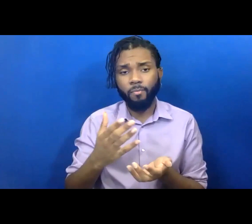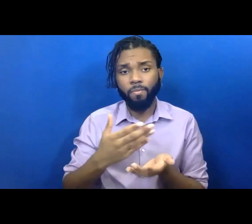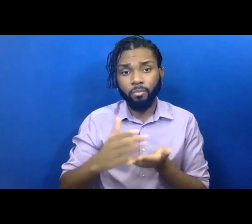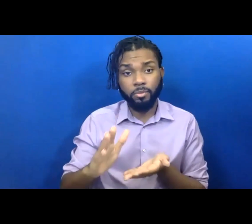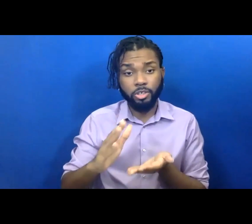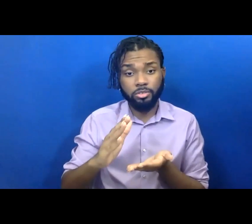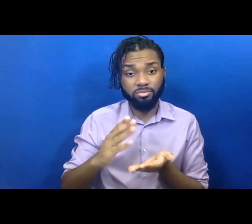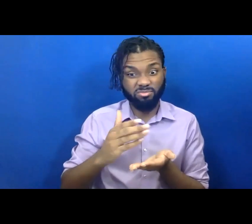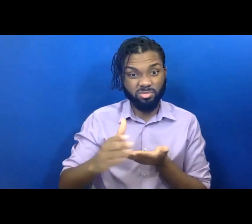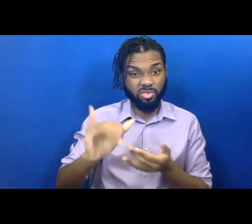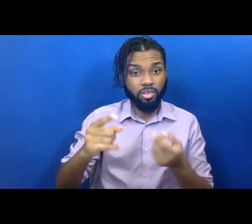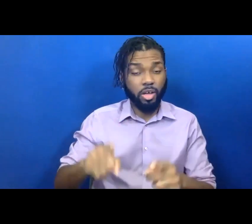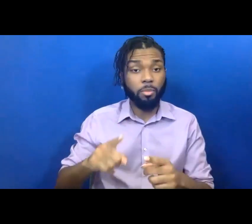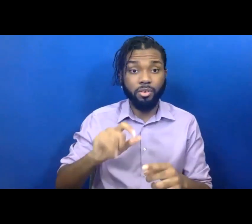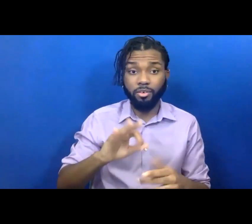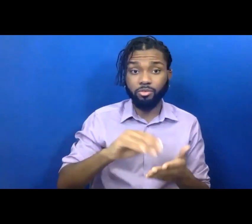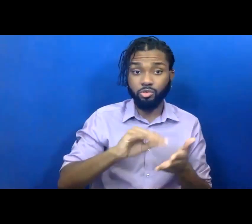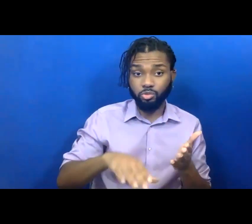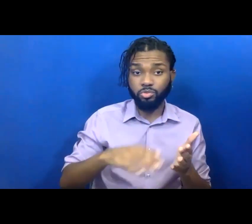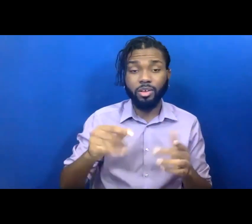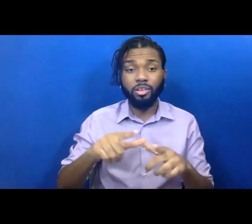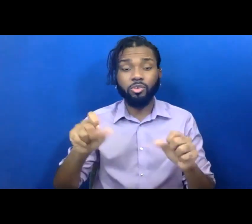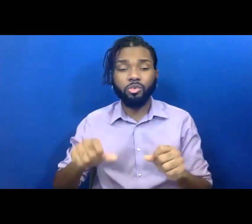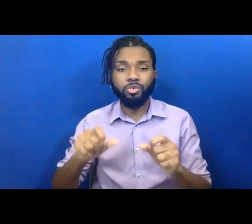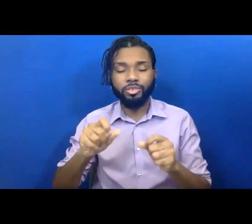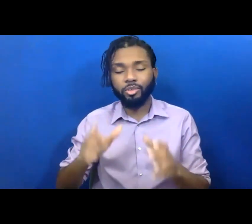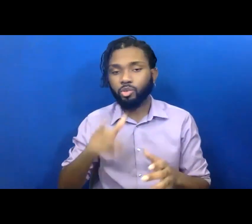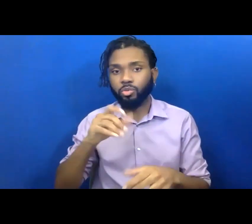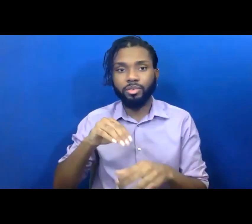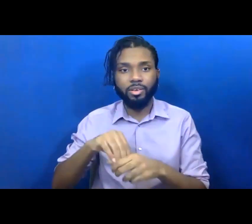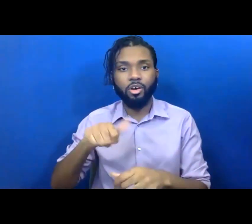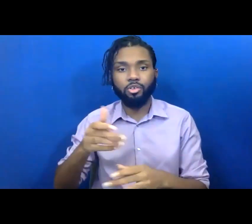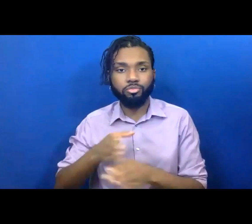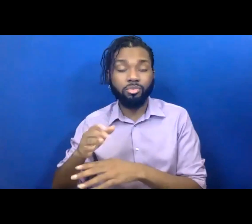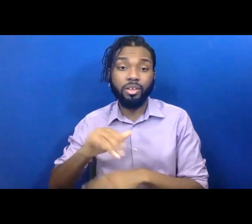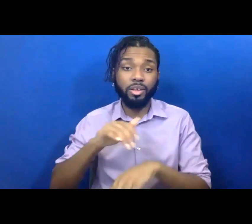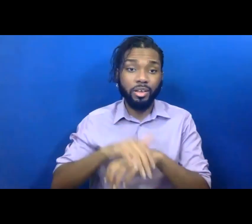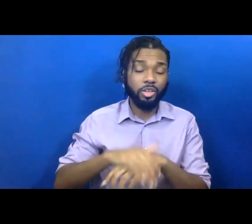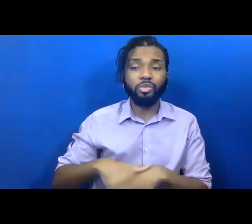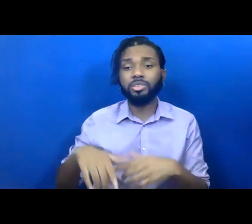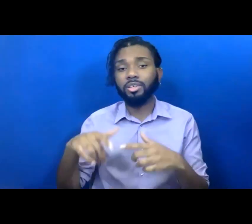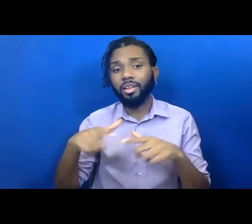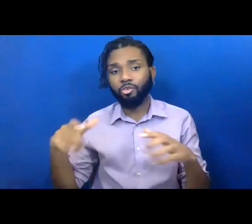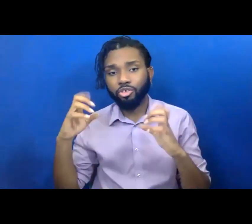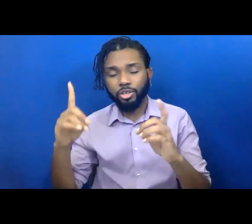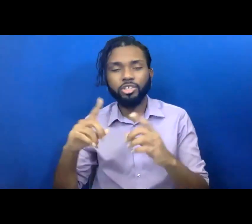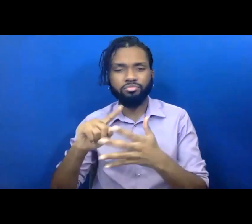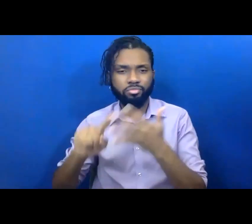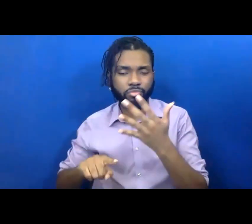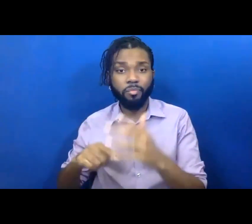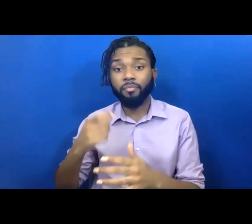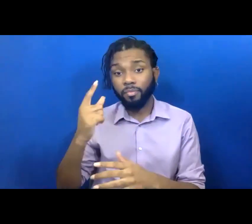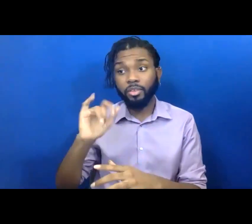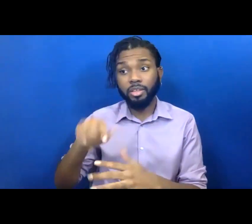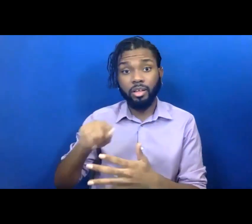students who are in departments other than linguistics. That's English, languages, and education. And those departments and programs historically tend to